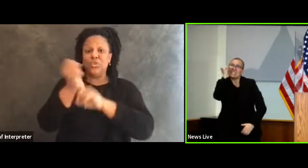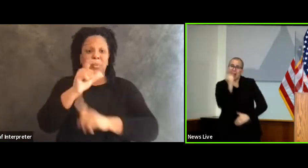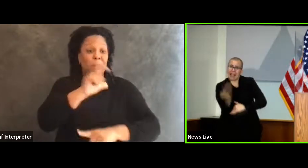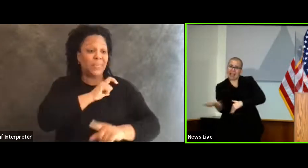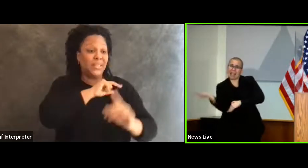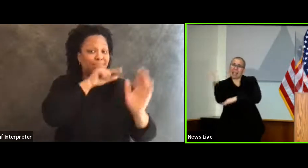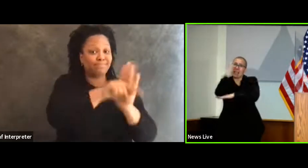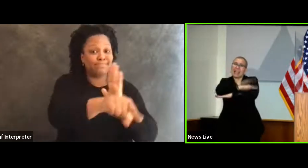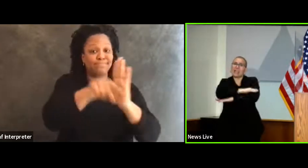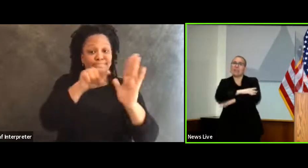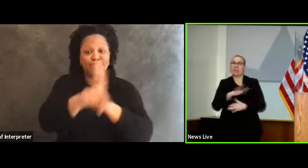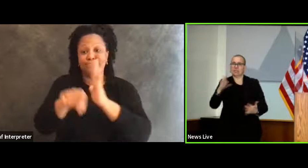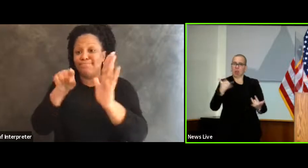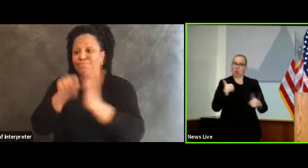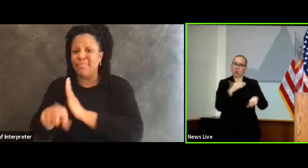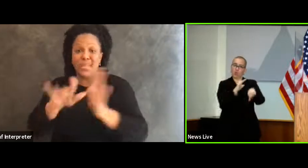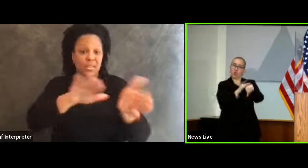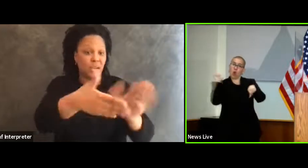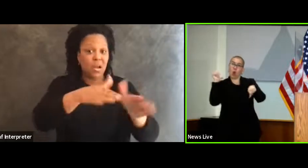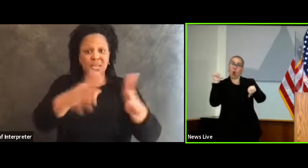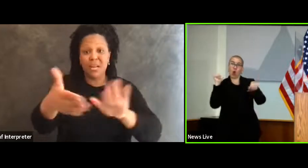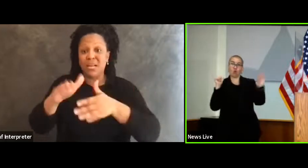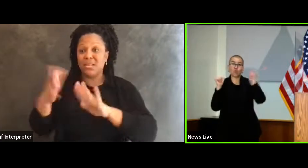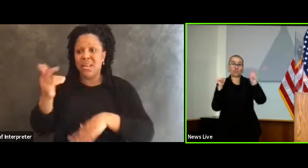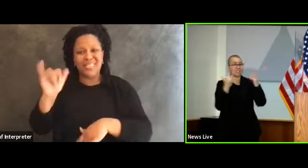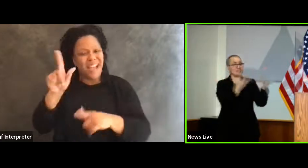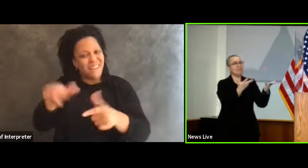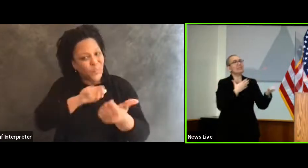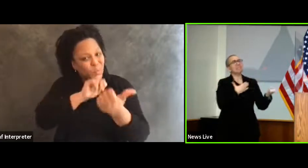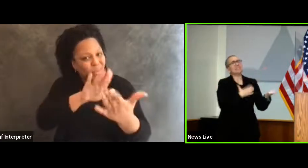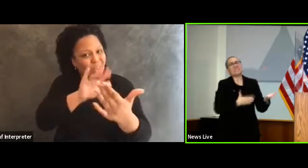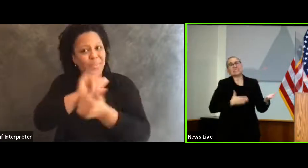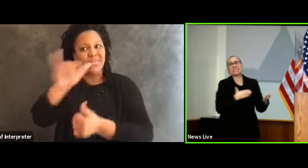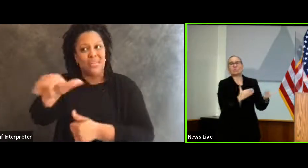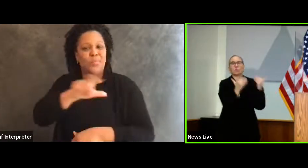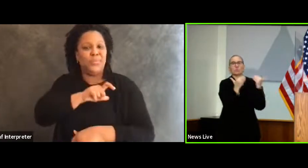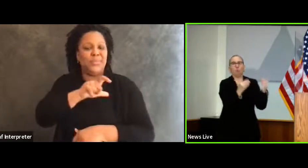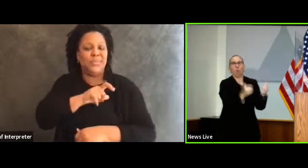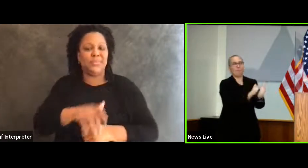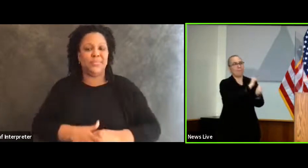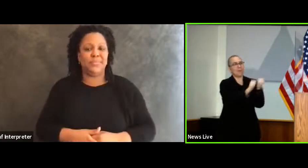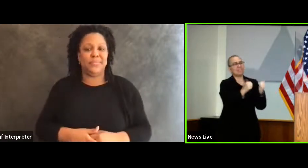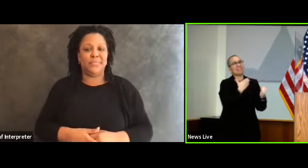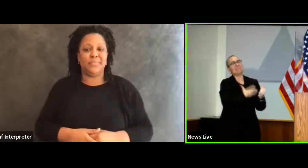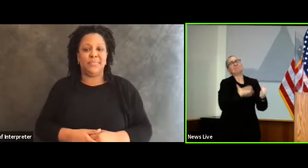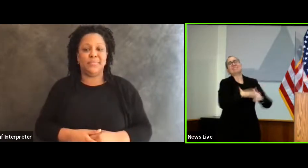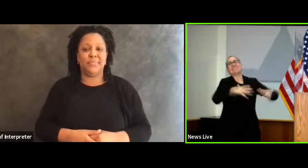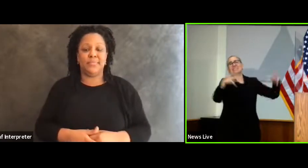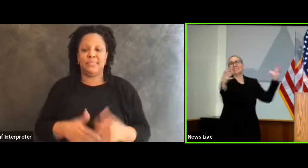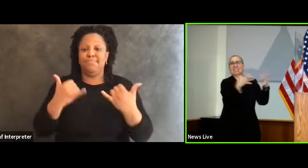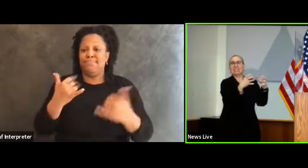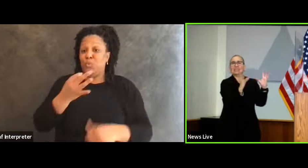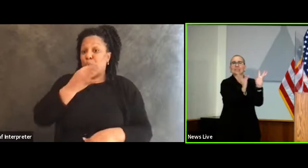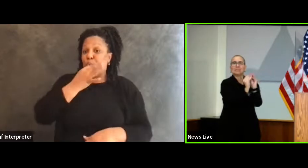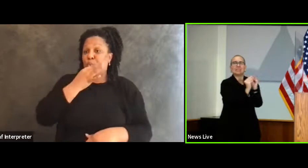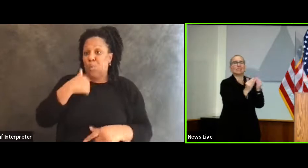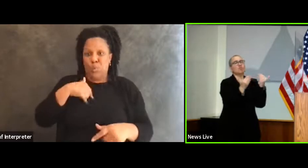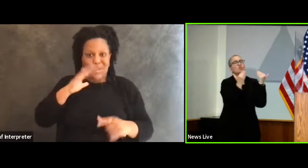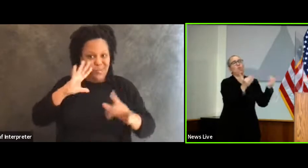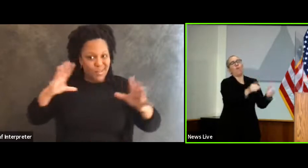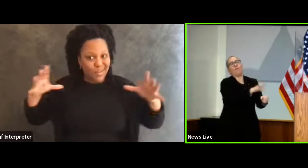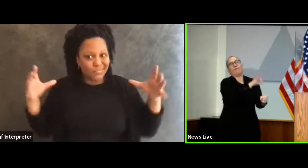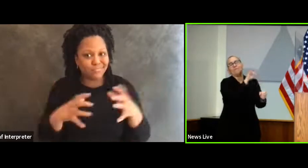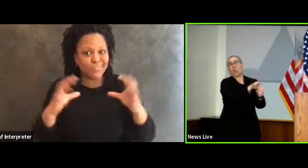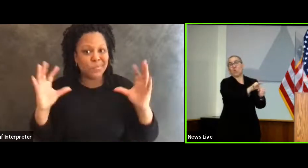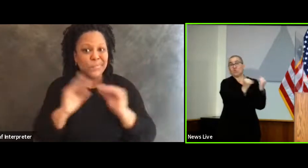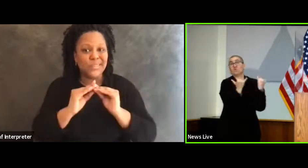Senate colleagues to act as we meet in conference committee and act now. The House offers